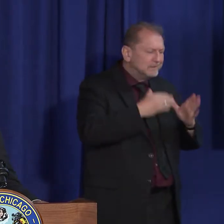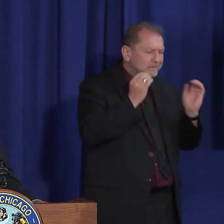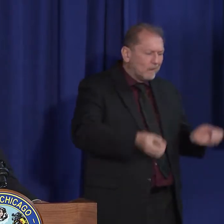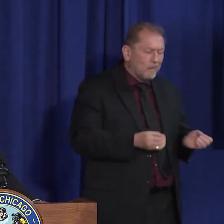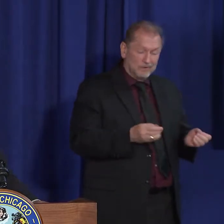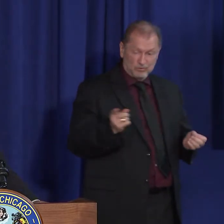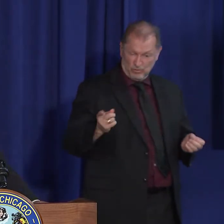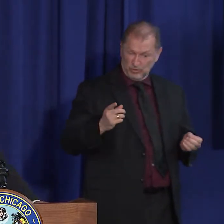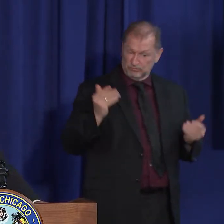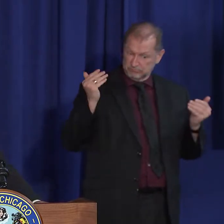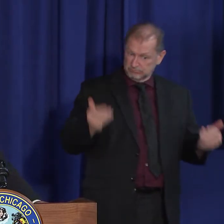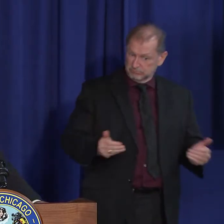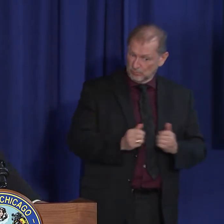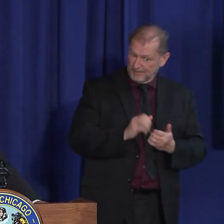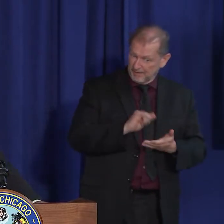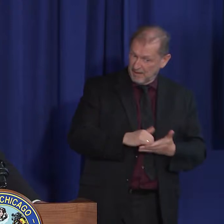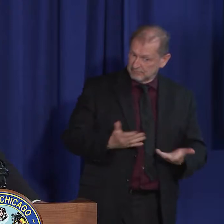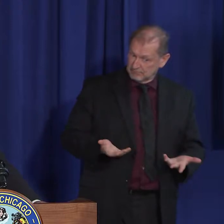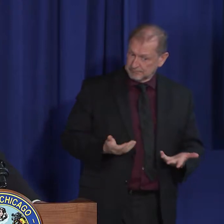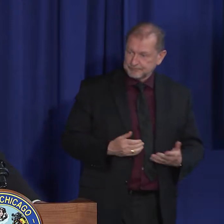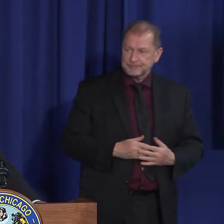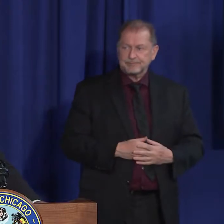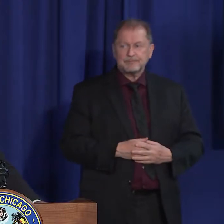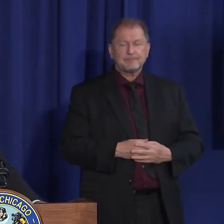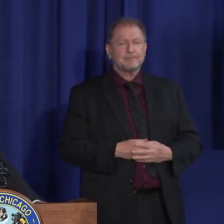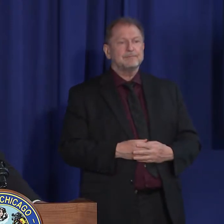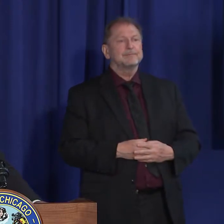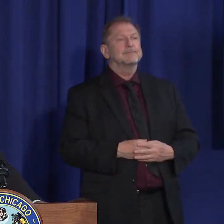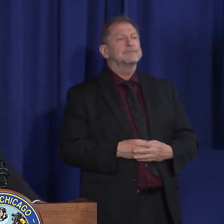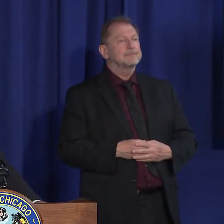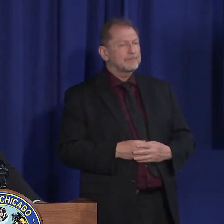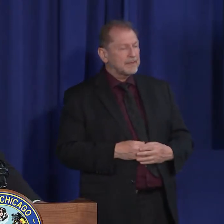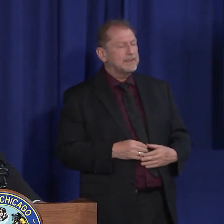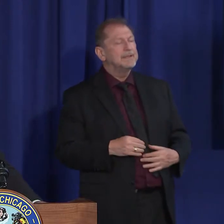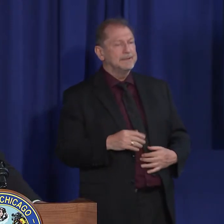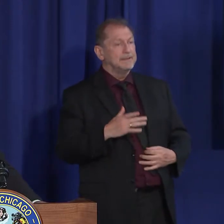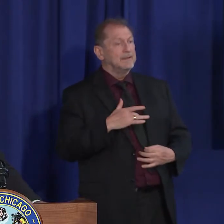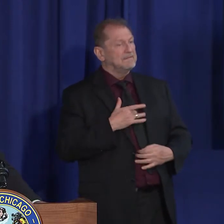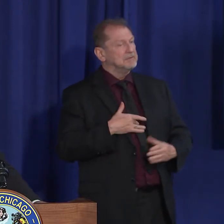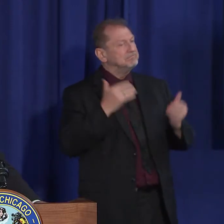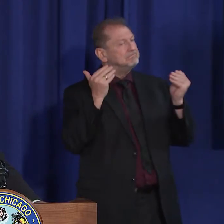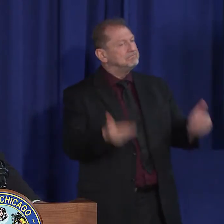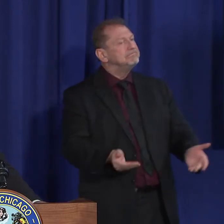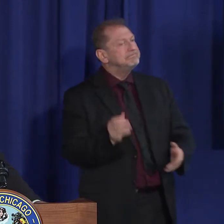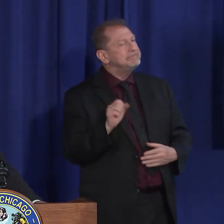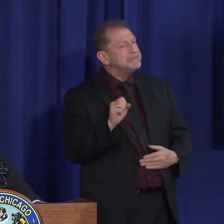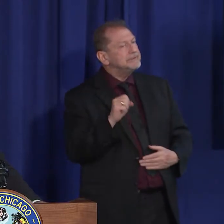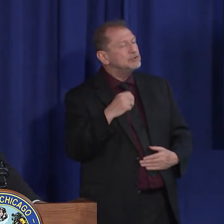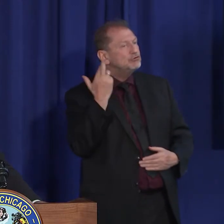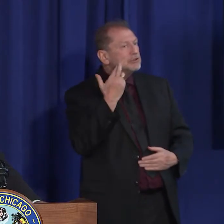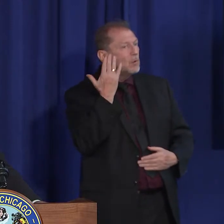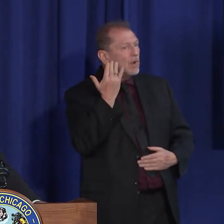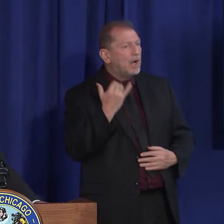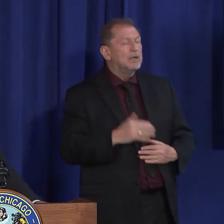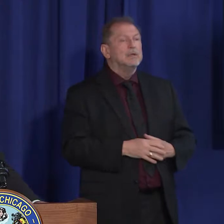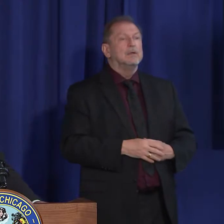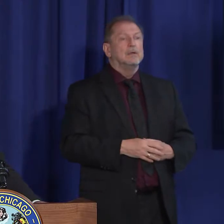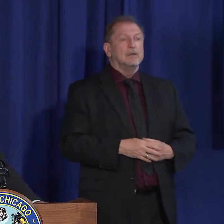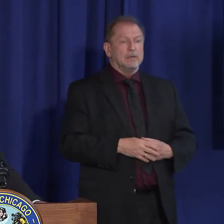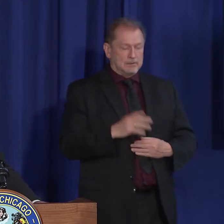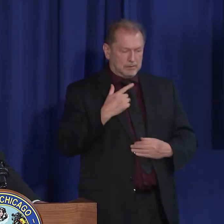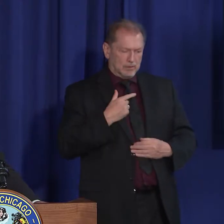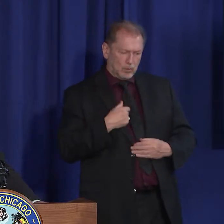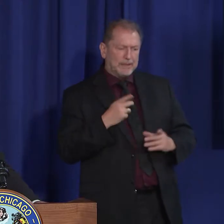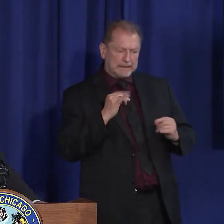won't be helpful? Well, the answer is yes. We have listened a lot. We've